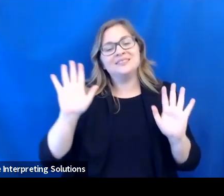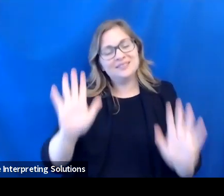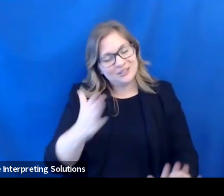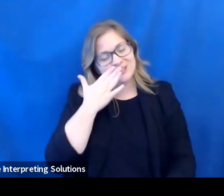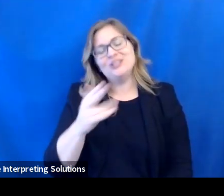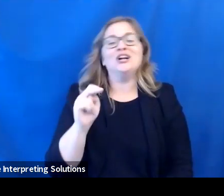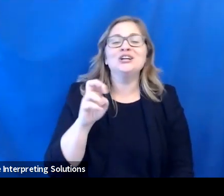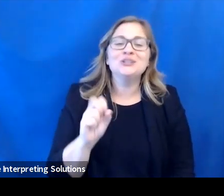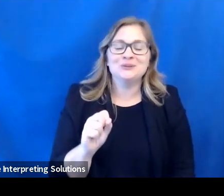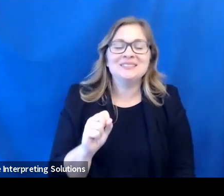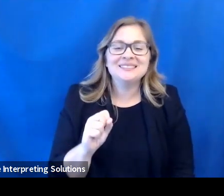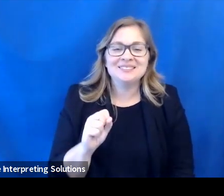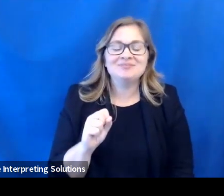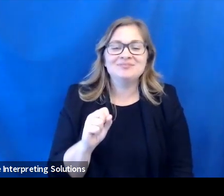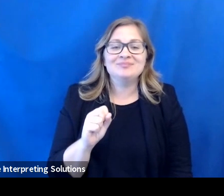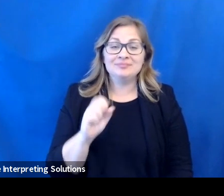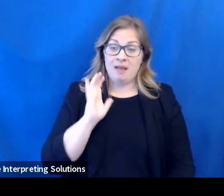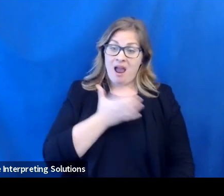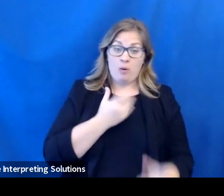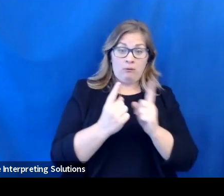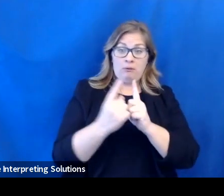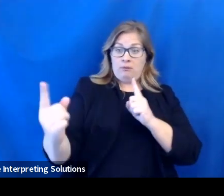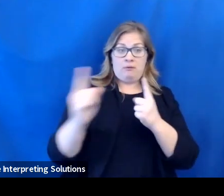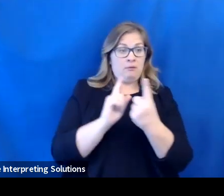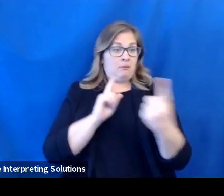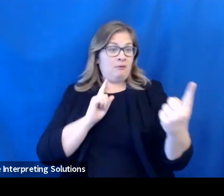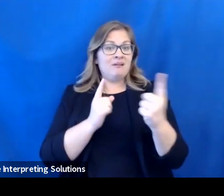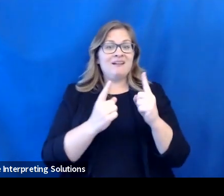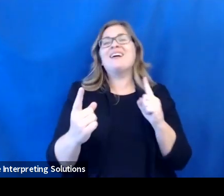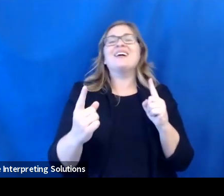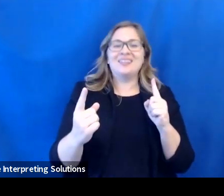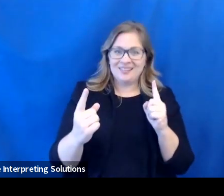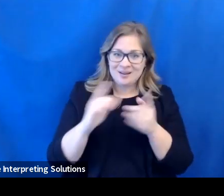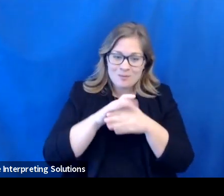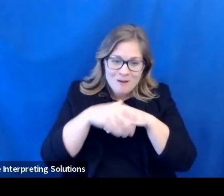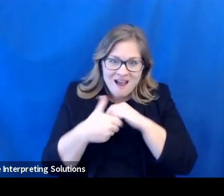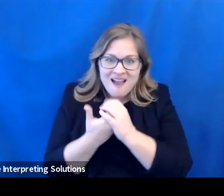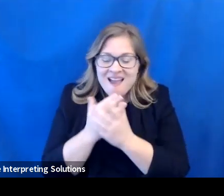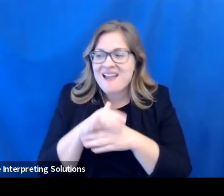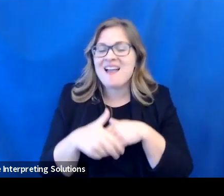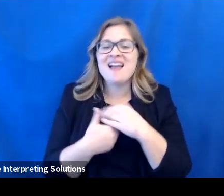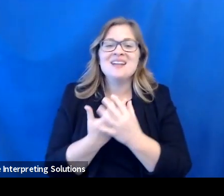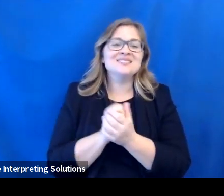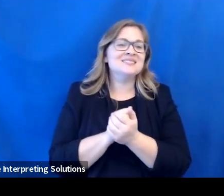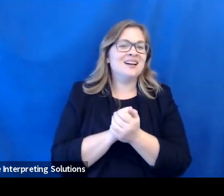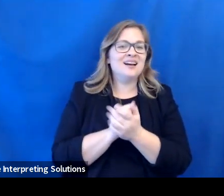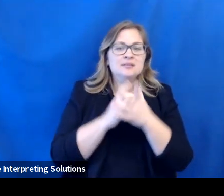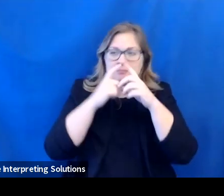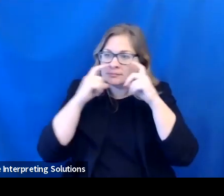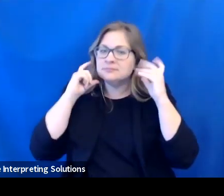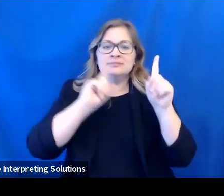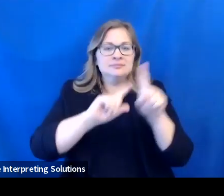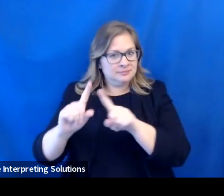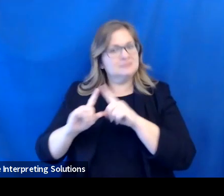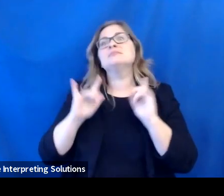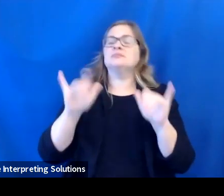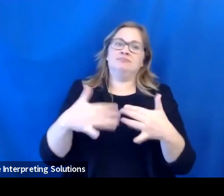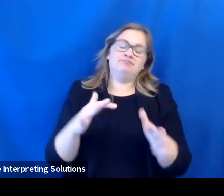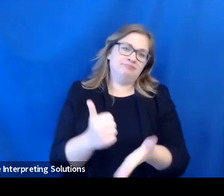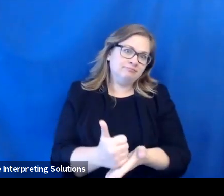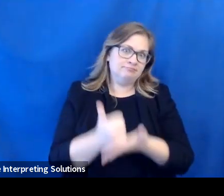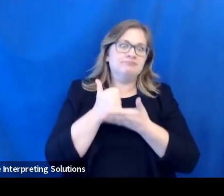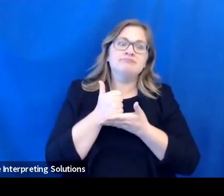other mitigations are having a positive impact. We need to keep this up so that we can reduce the chance that our healthcare system will be overwhelmed by